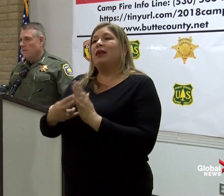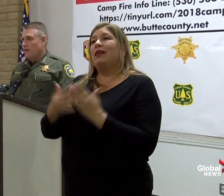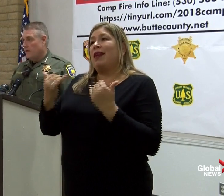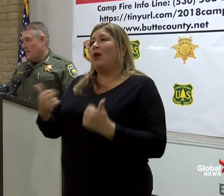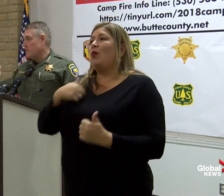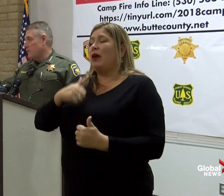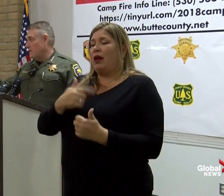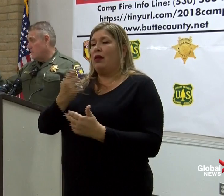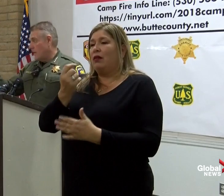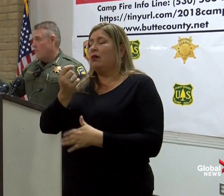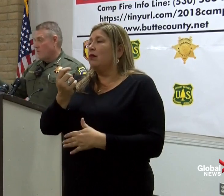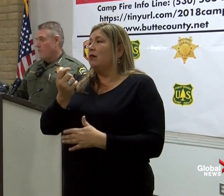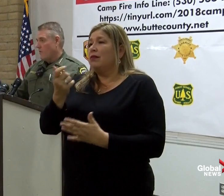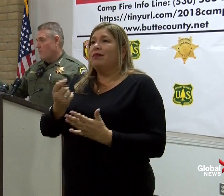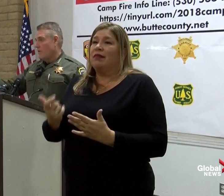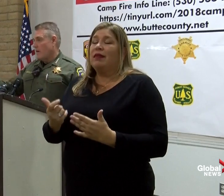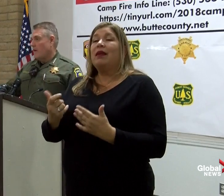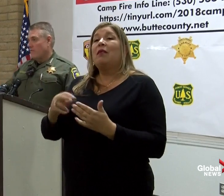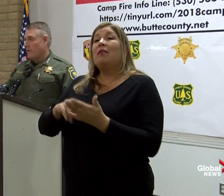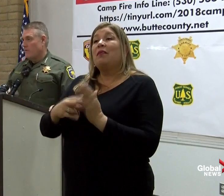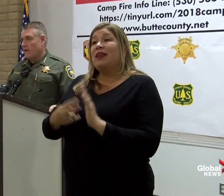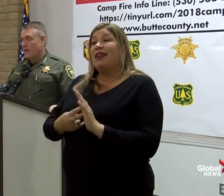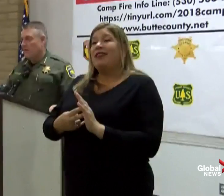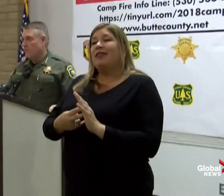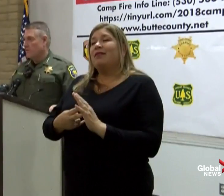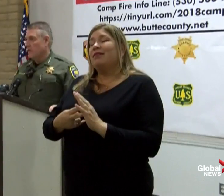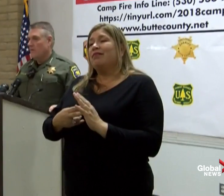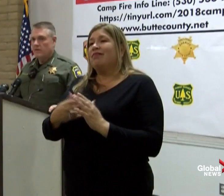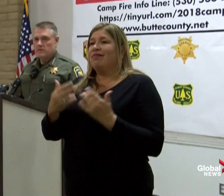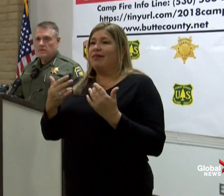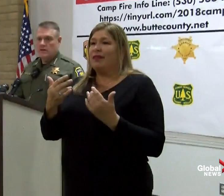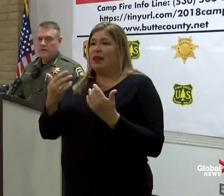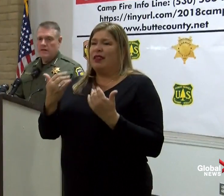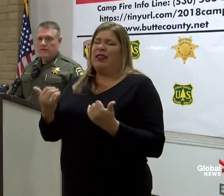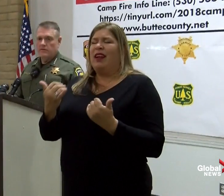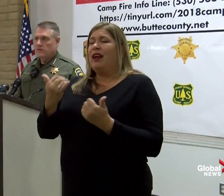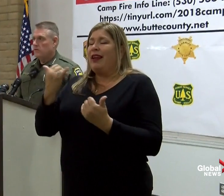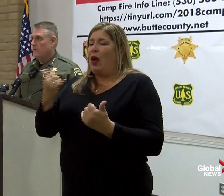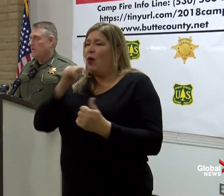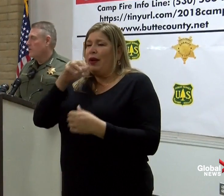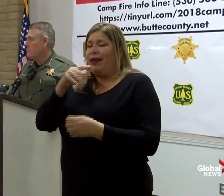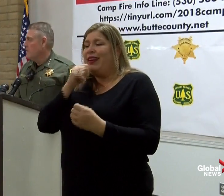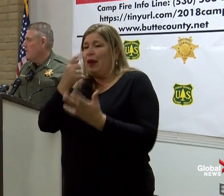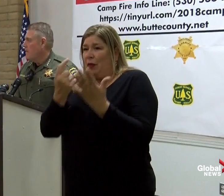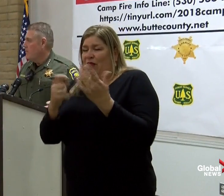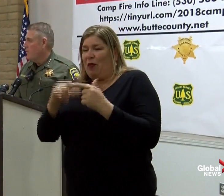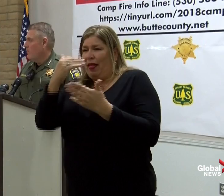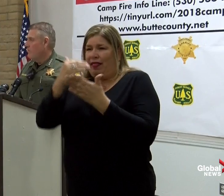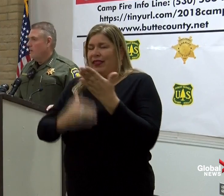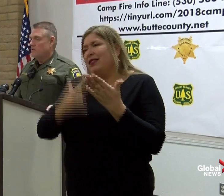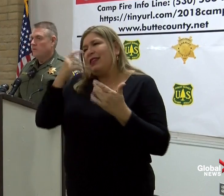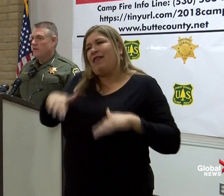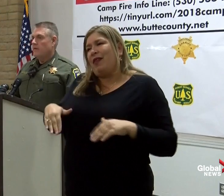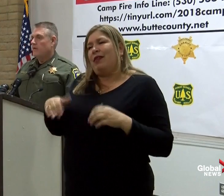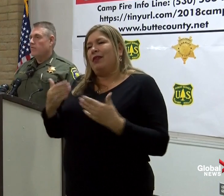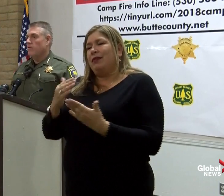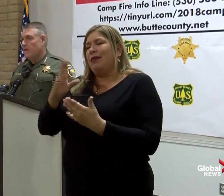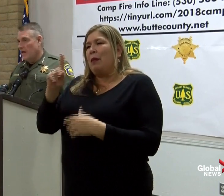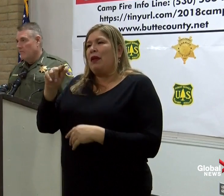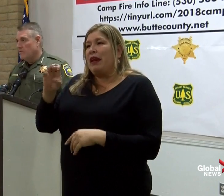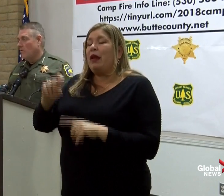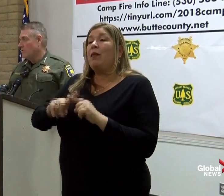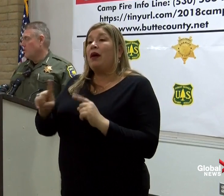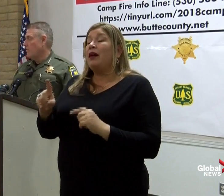to, next time we report, we'll account for them. They're not accounted for tonight because I didn't have an opportunity to update the list. But we'll be able to eliminate